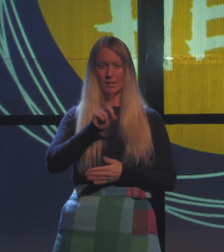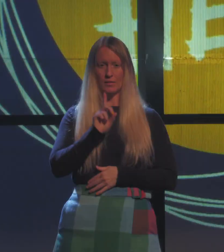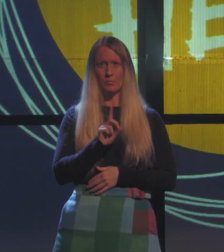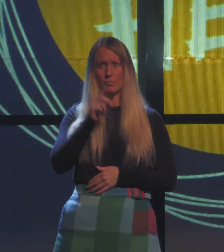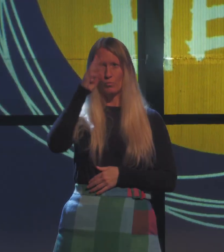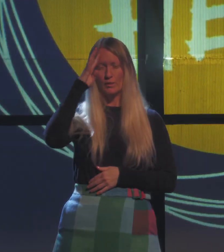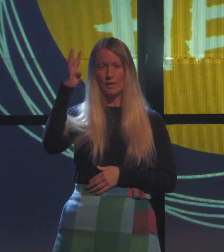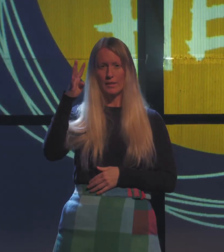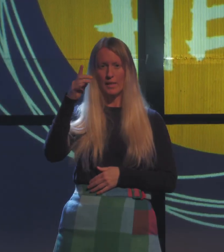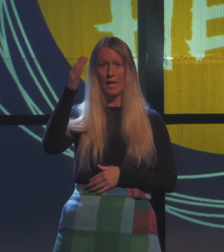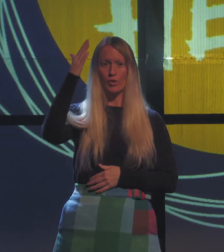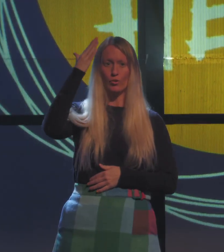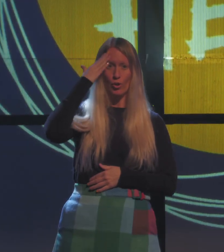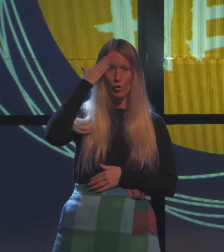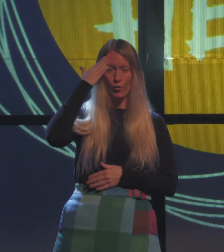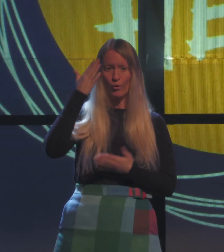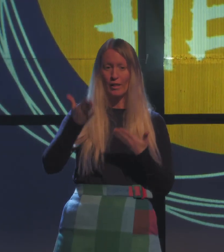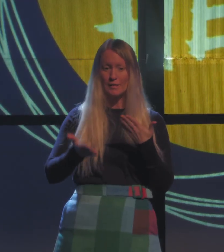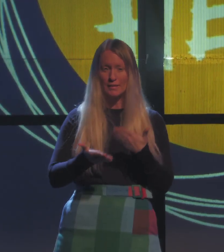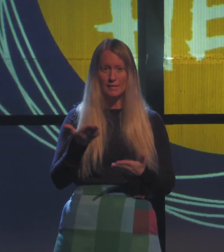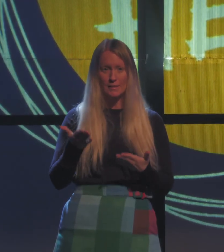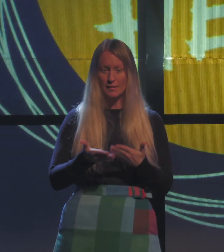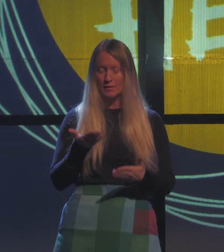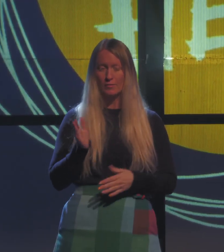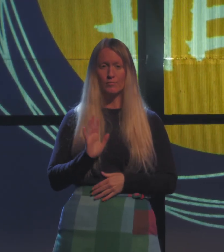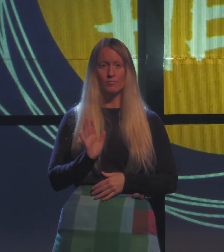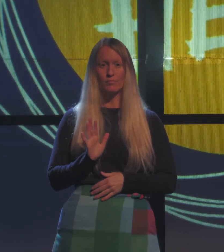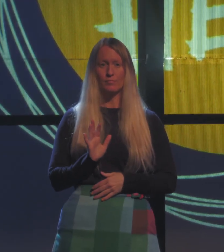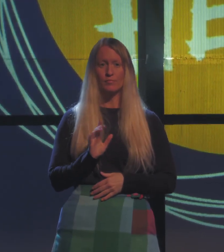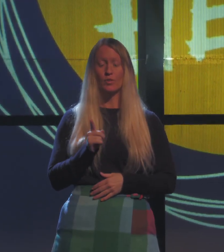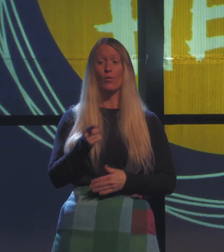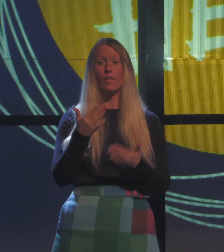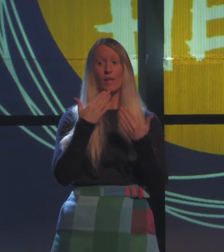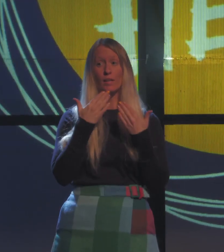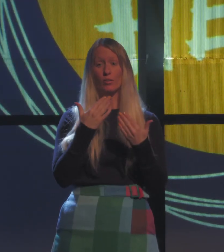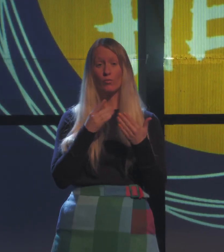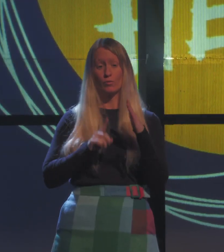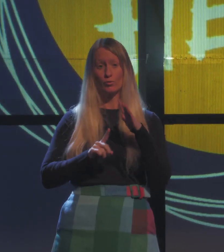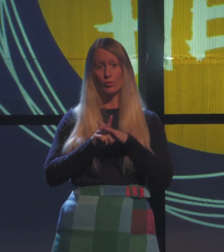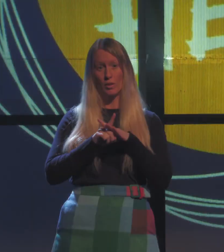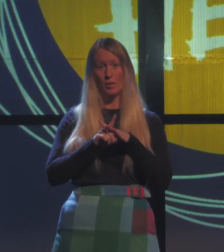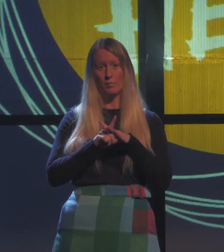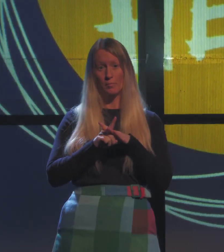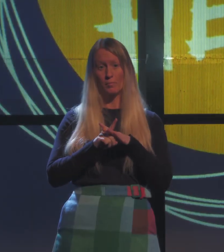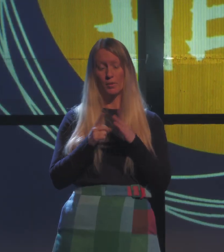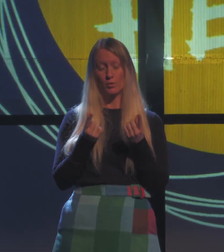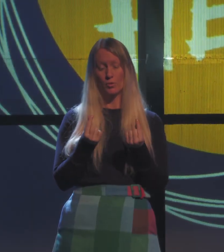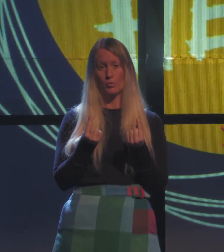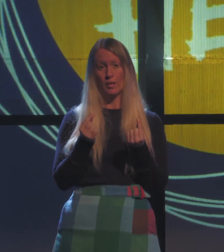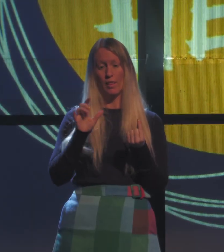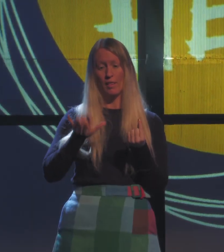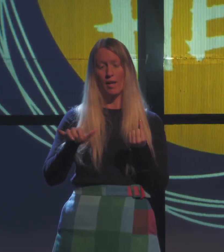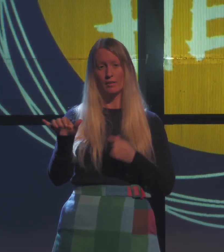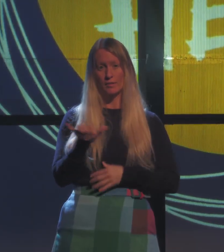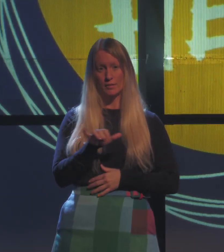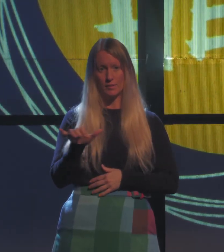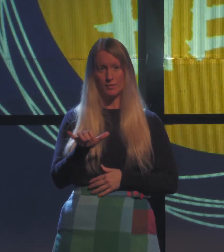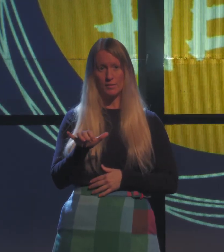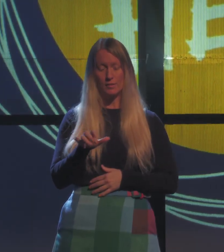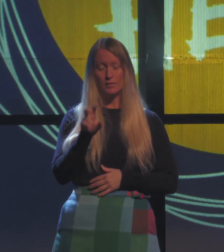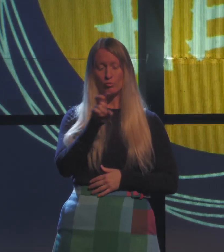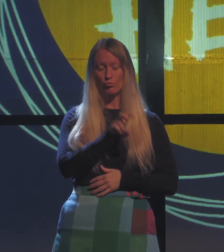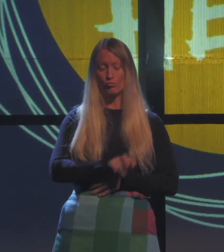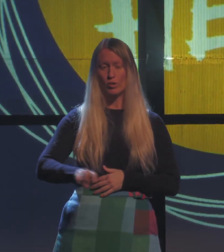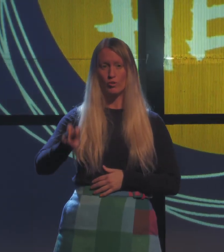that it's easy. So thank you for showing up and doing that too. We're going to transition here in a